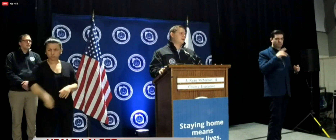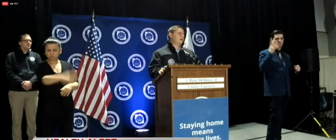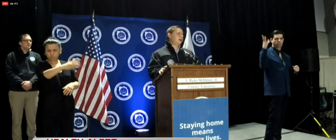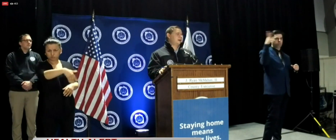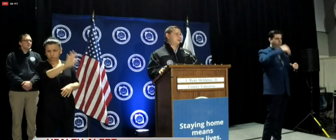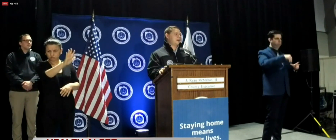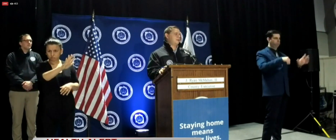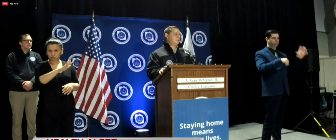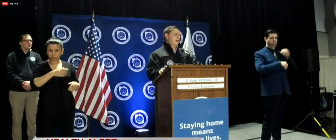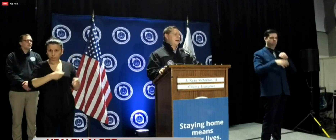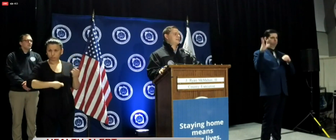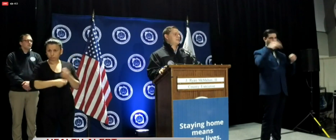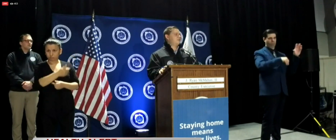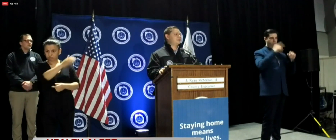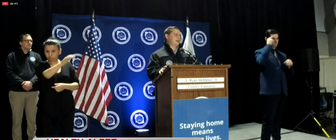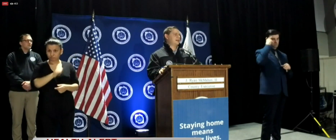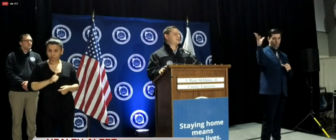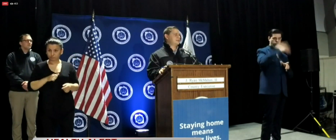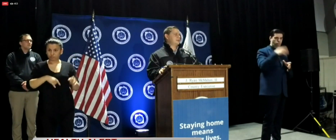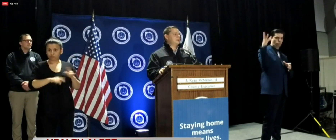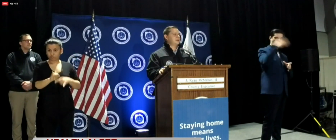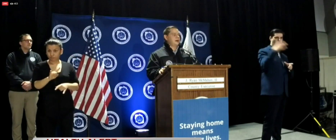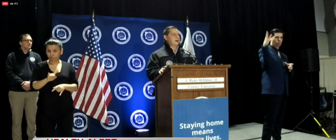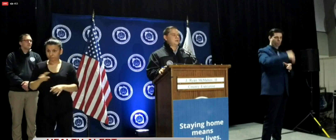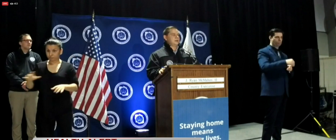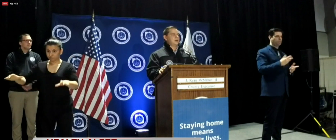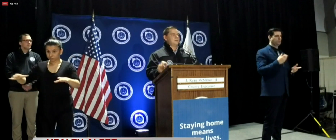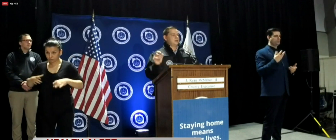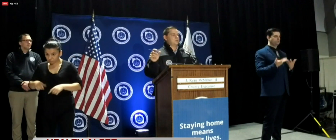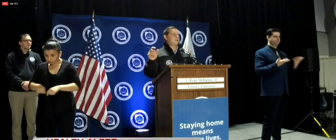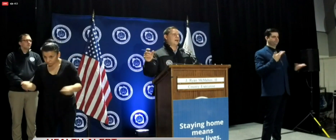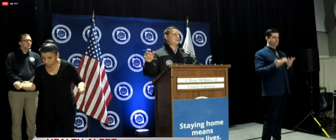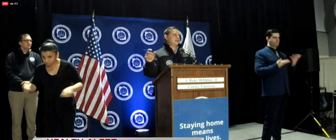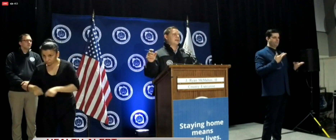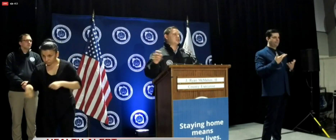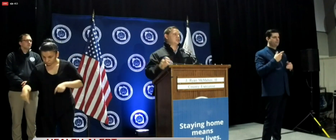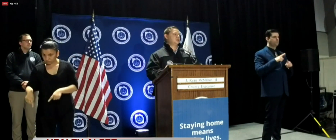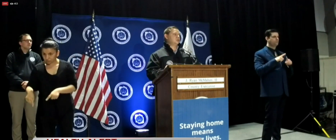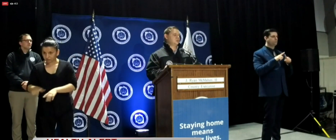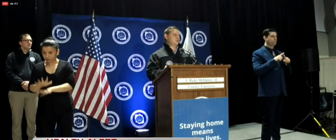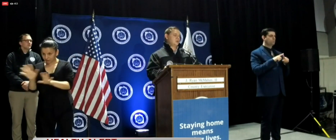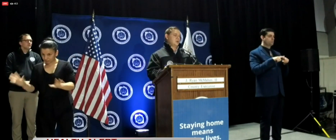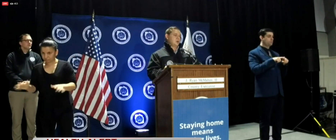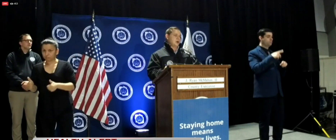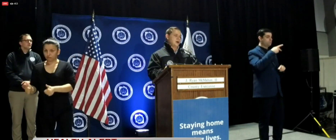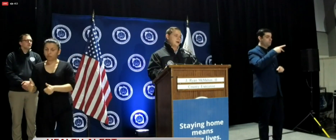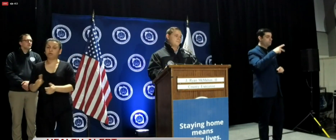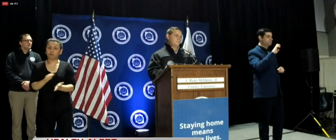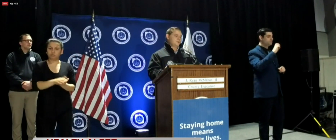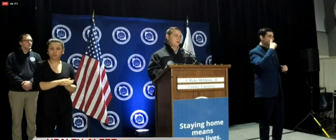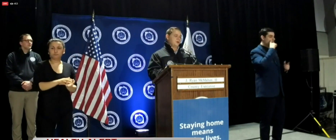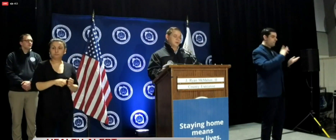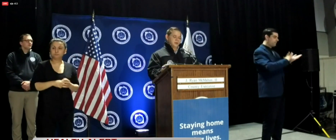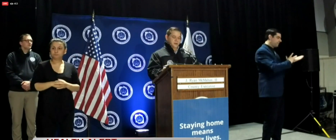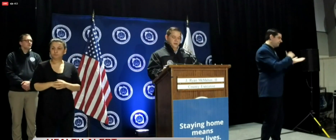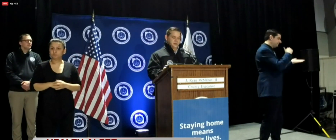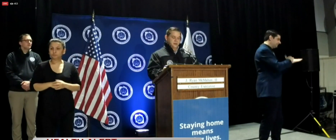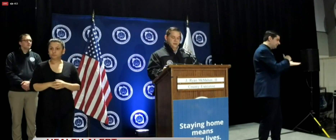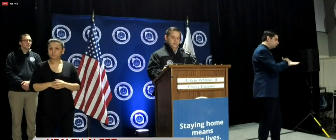PPE that passes a fit test that our medical providers can actually use.